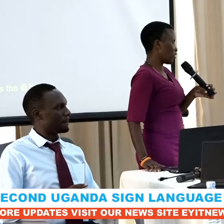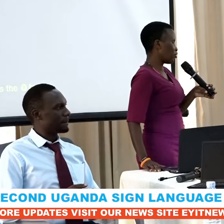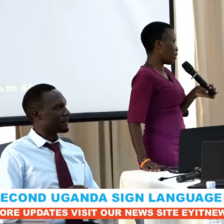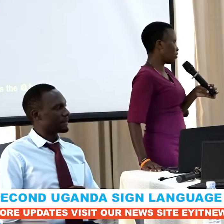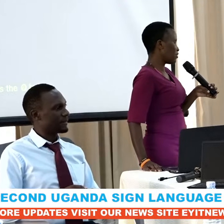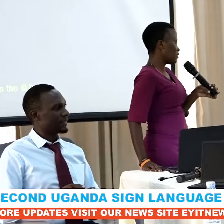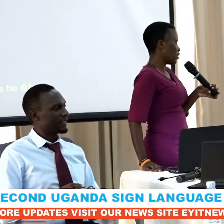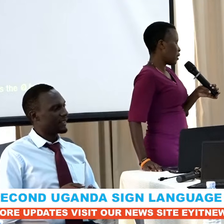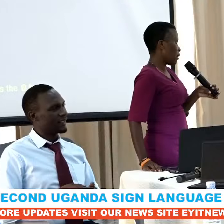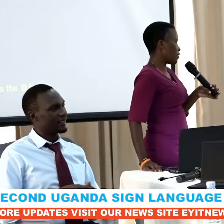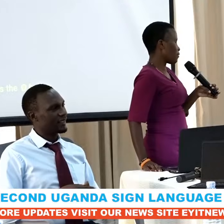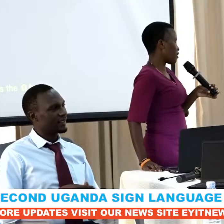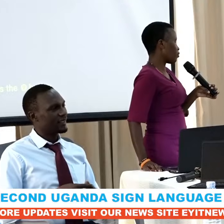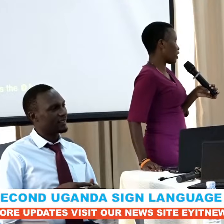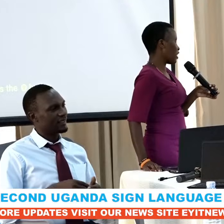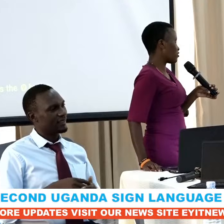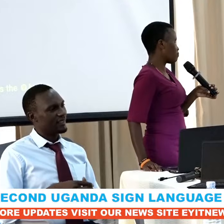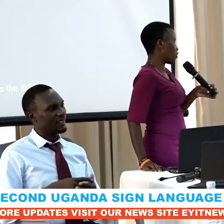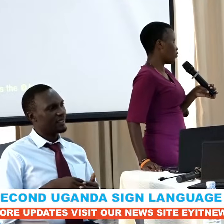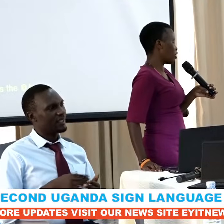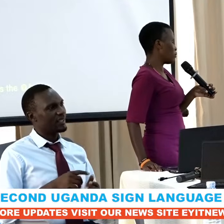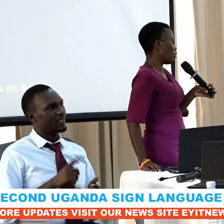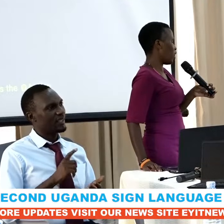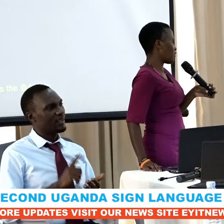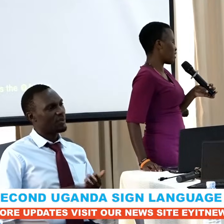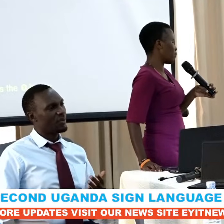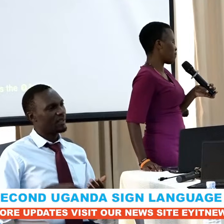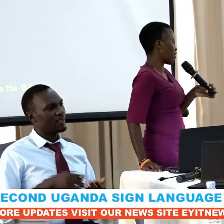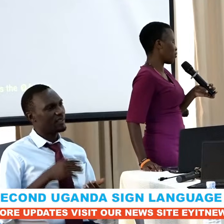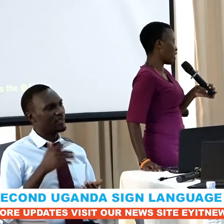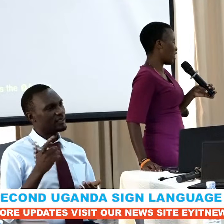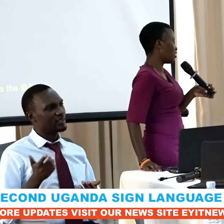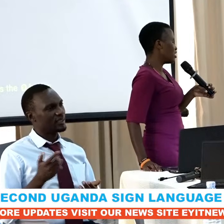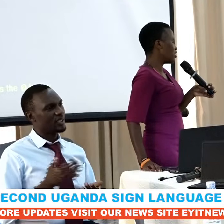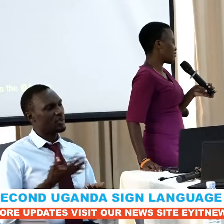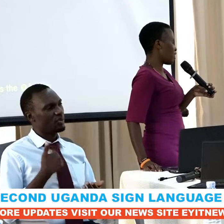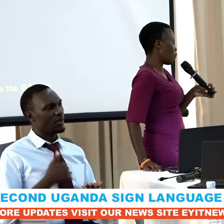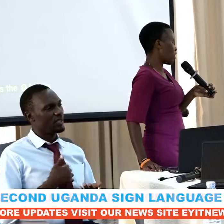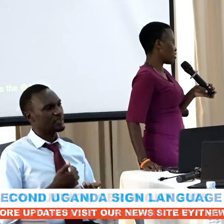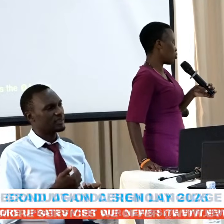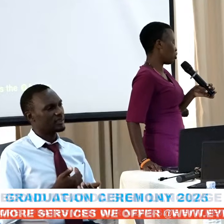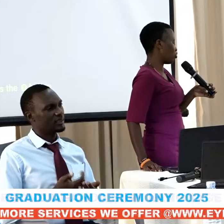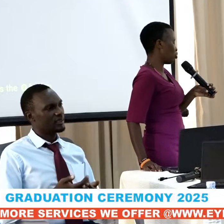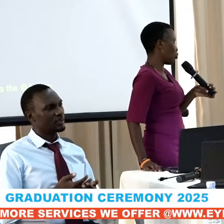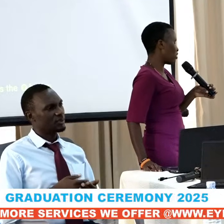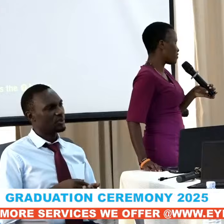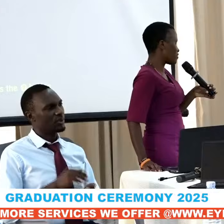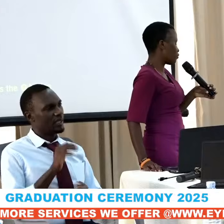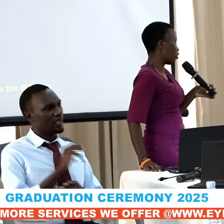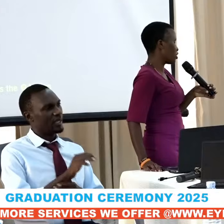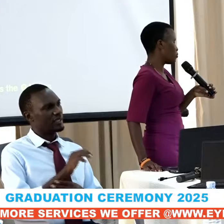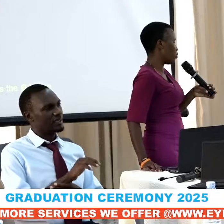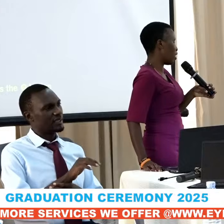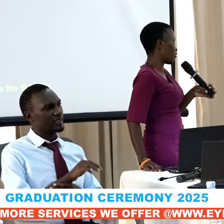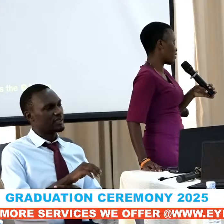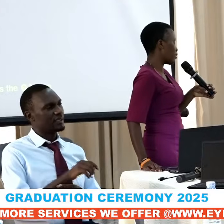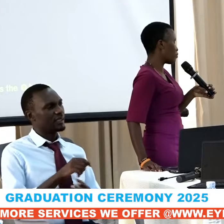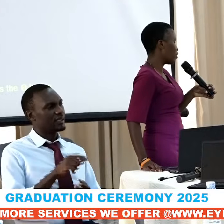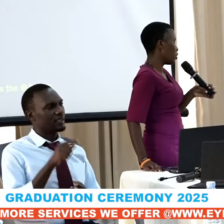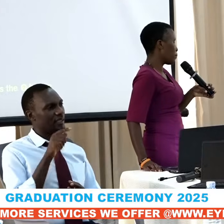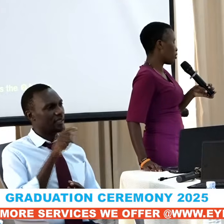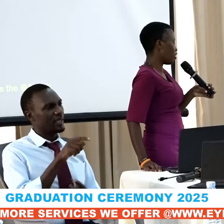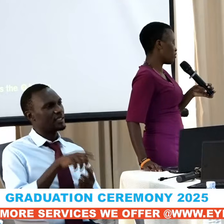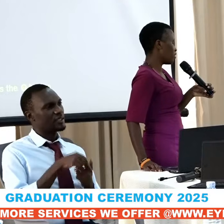What does she want? But that person can speak for him or herself. That person can say what he or she wants for him or